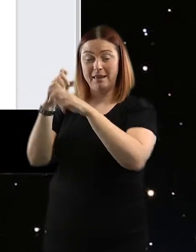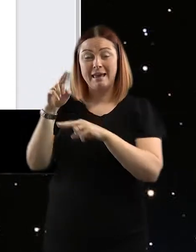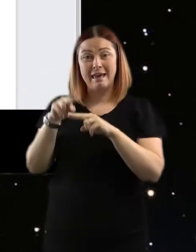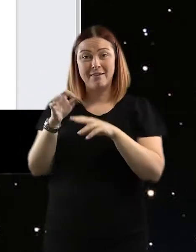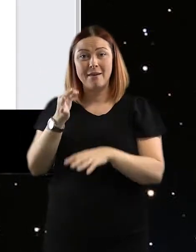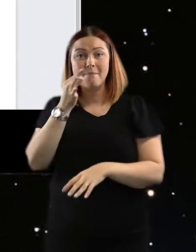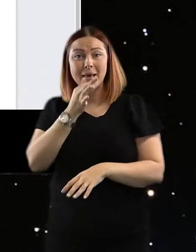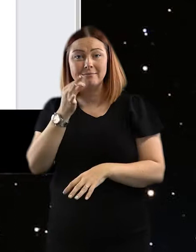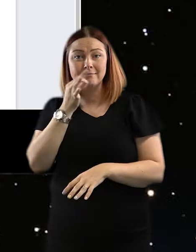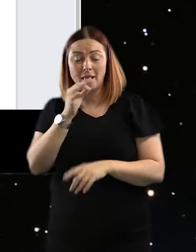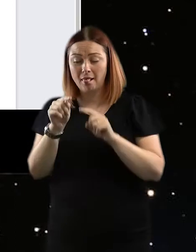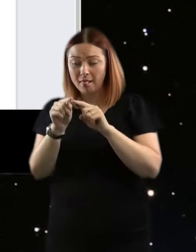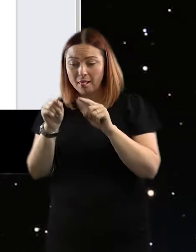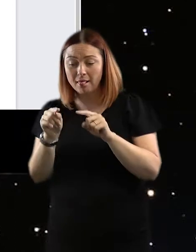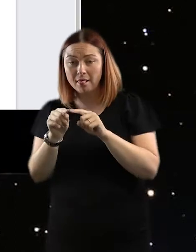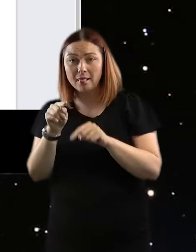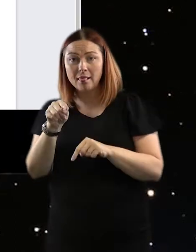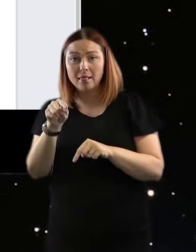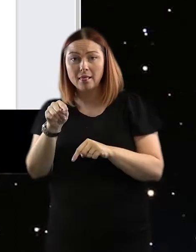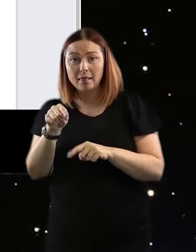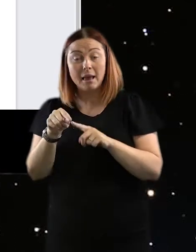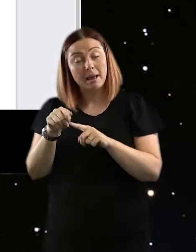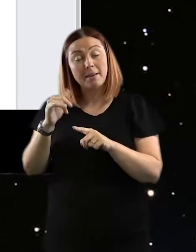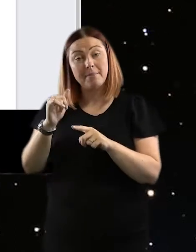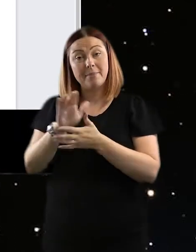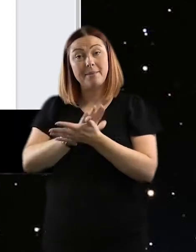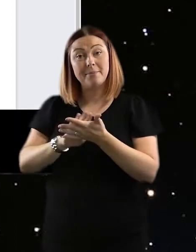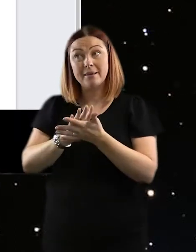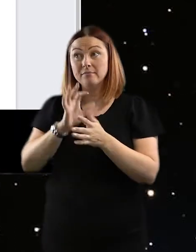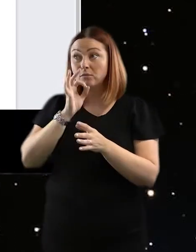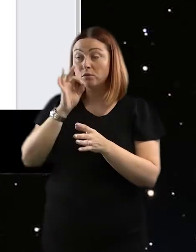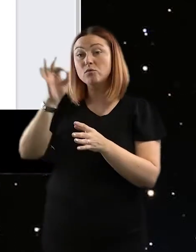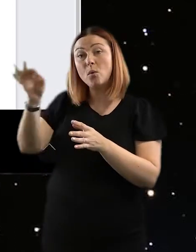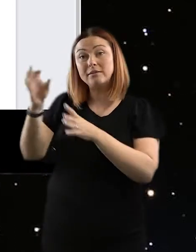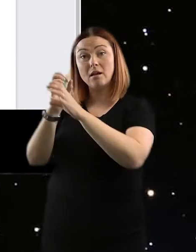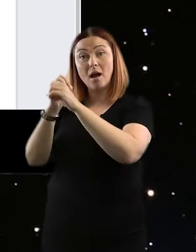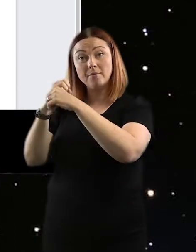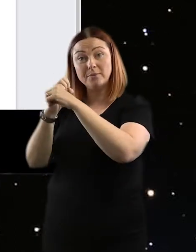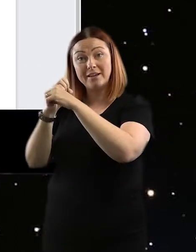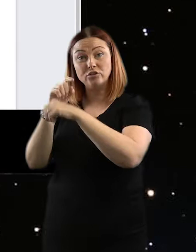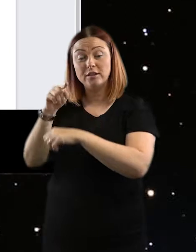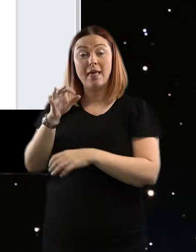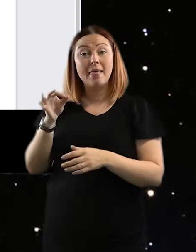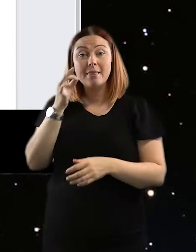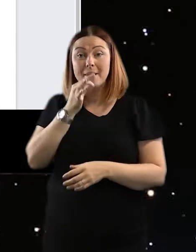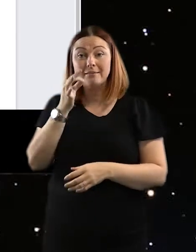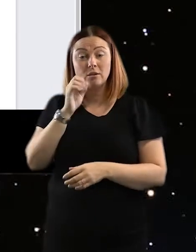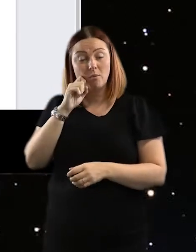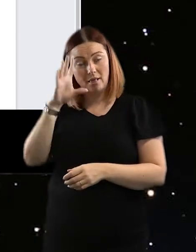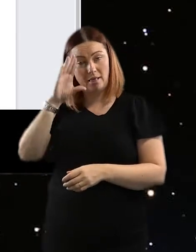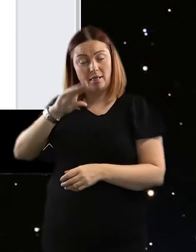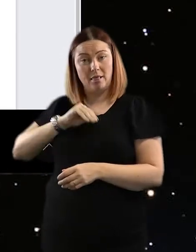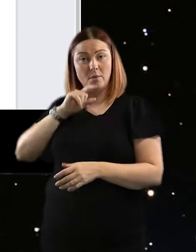pencil icon, whilst it might involve requesting observations from the telescope, the pencil icon is telling me that it's going to be linked